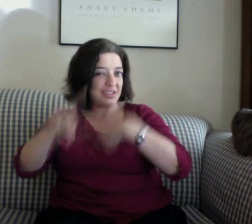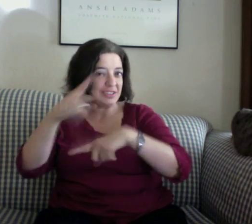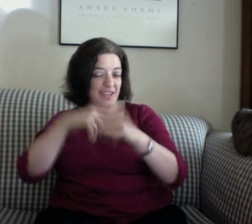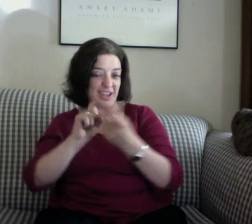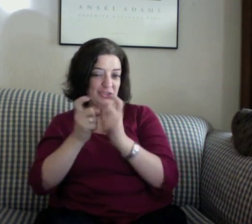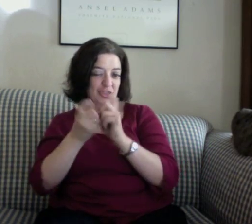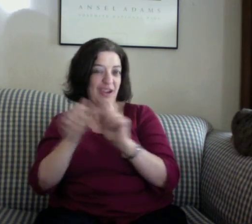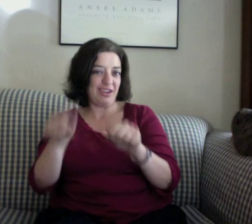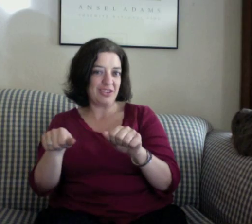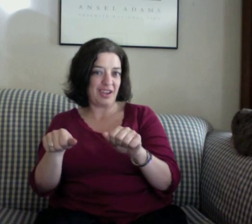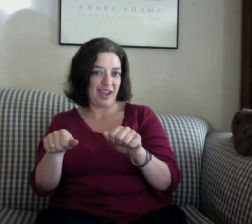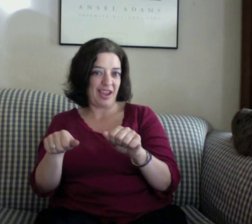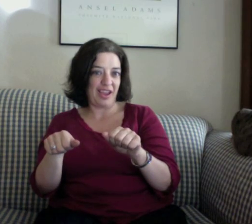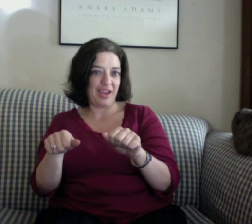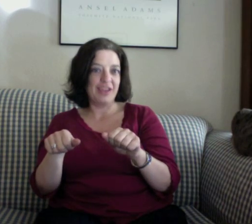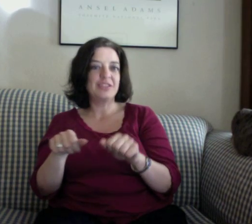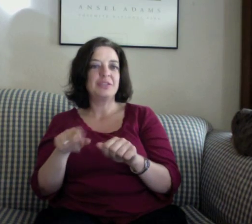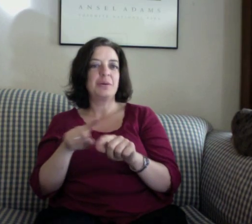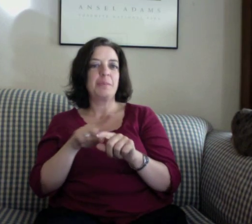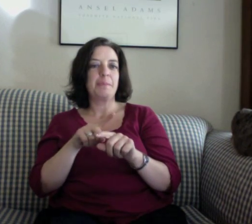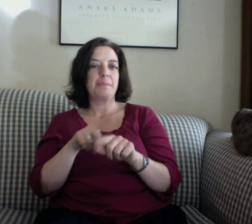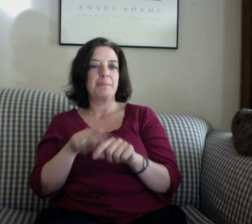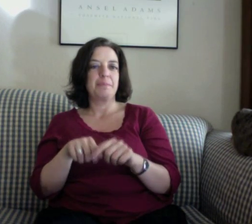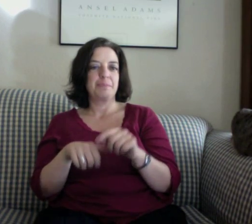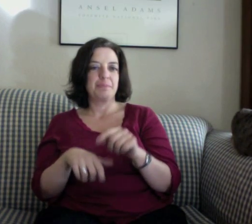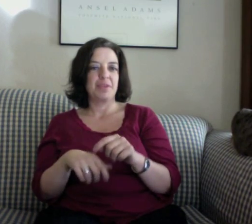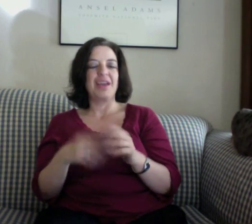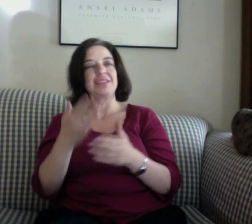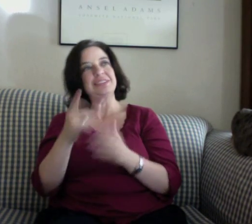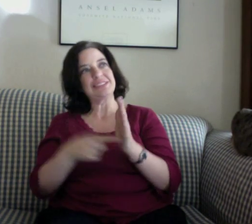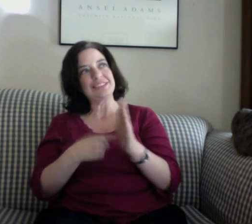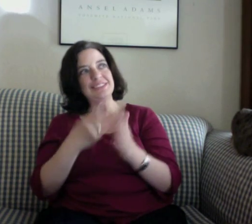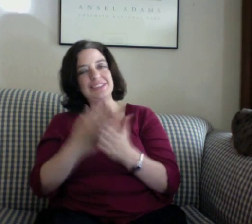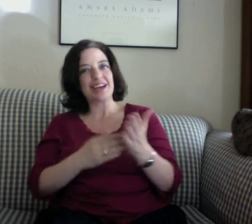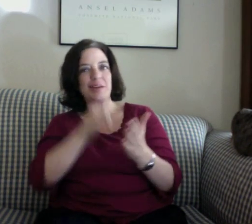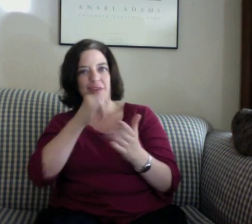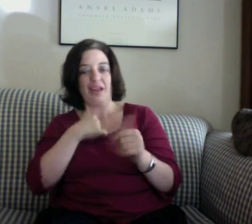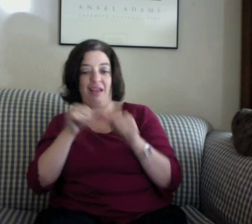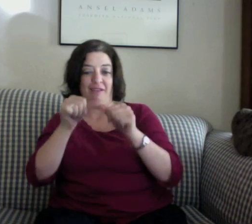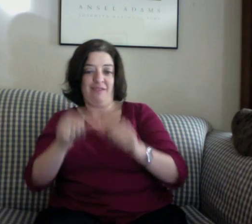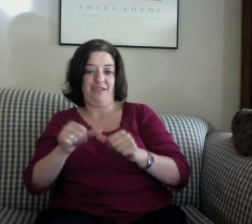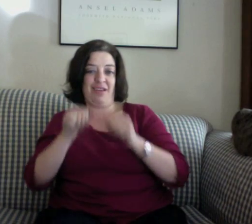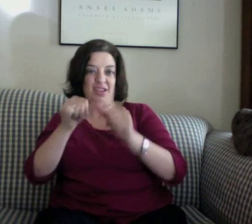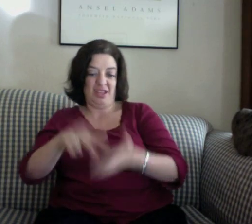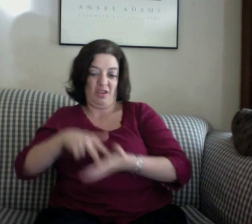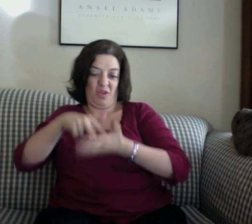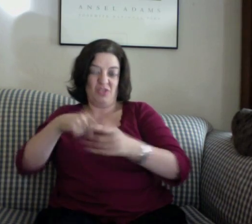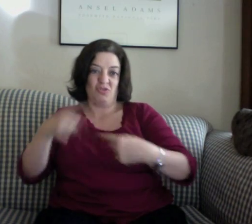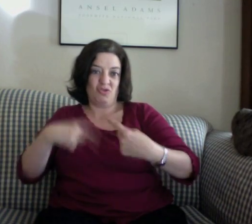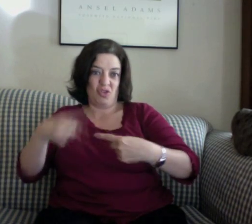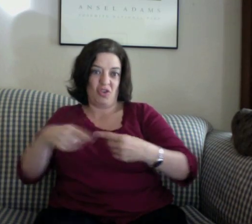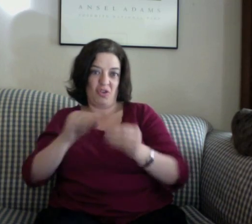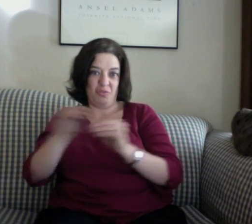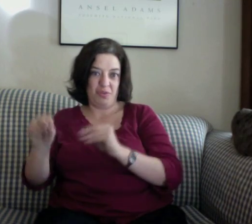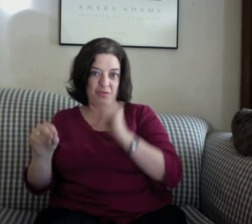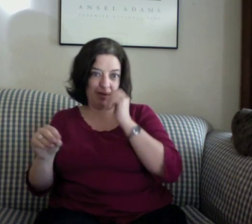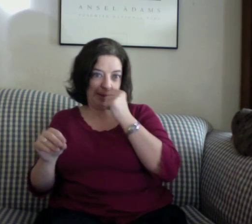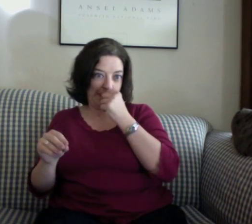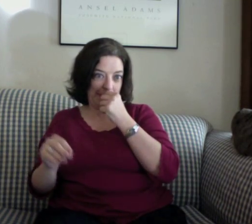Sometimes you can't do the continuous movement. You can't do the circles because it'll change the meaning of the sign too much. So if that happens, you can use the sign